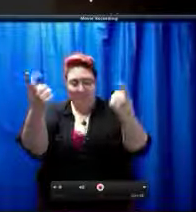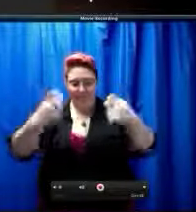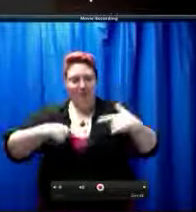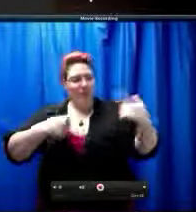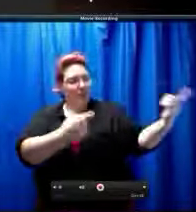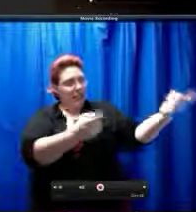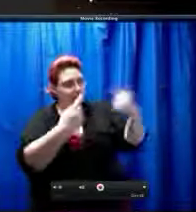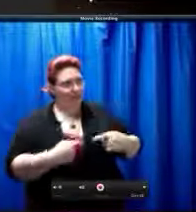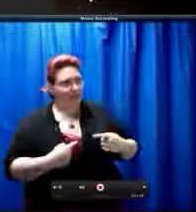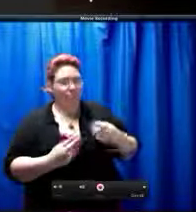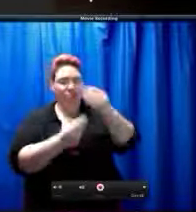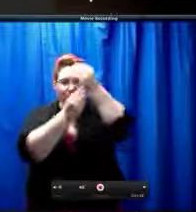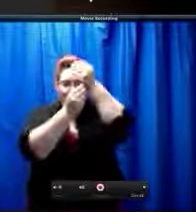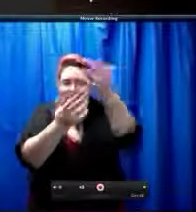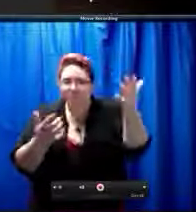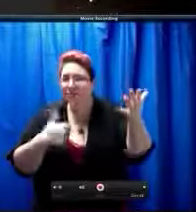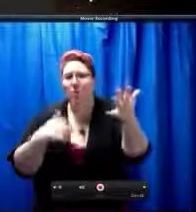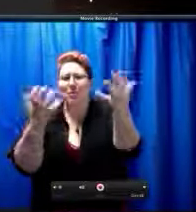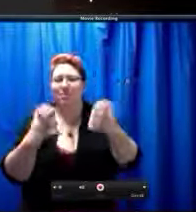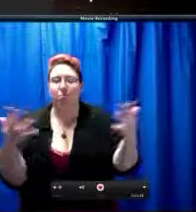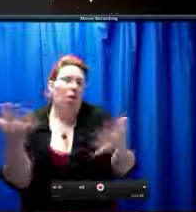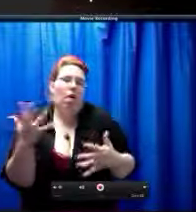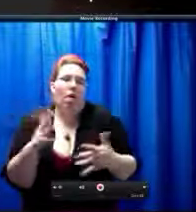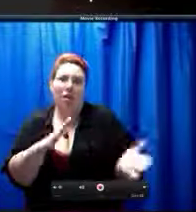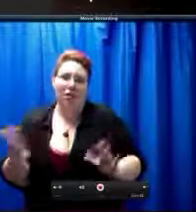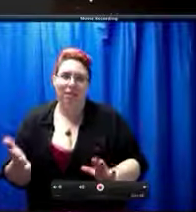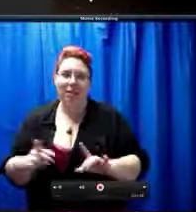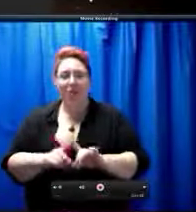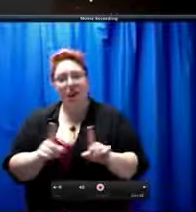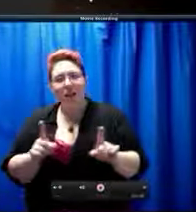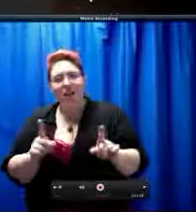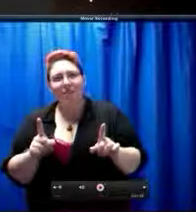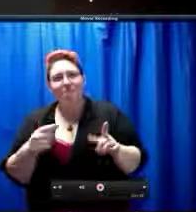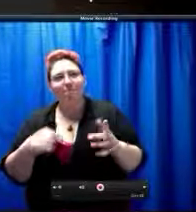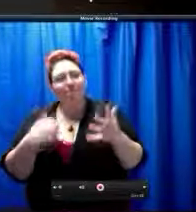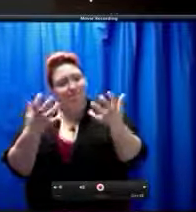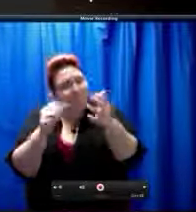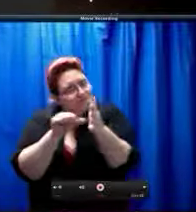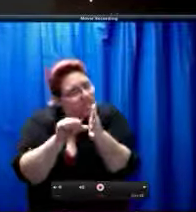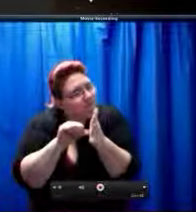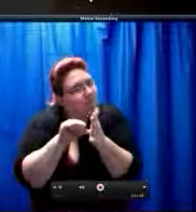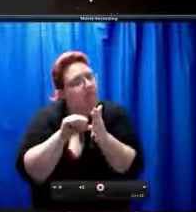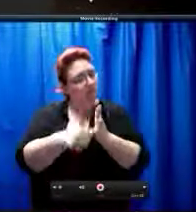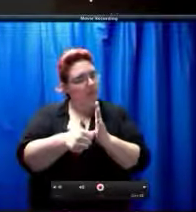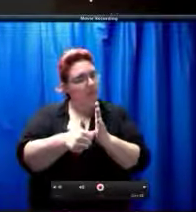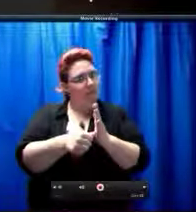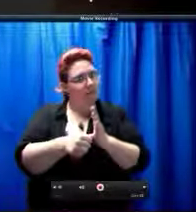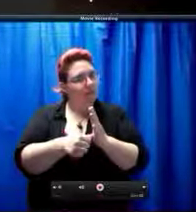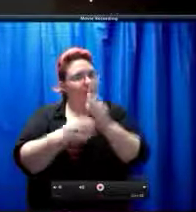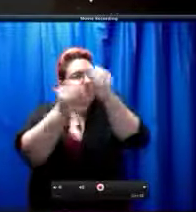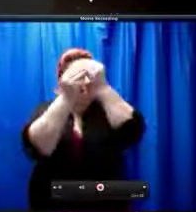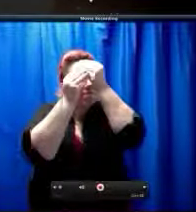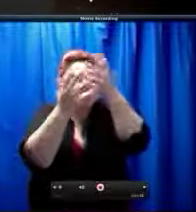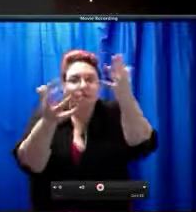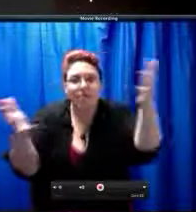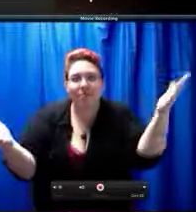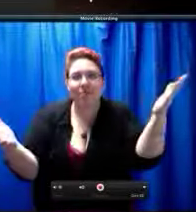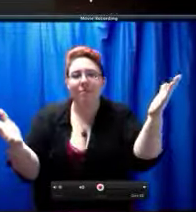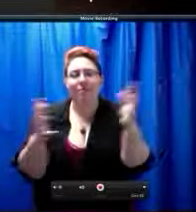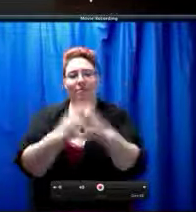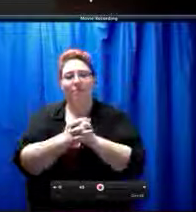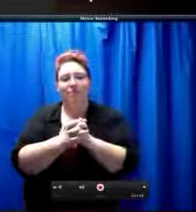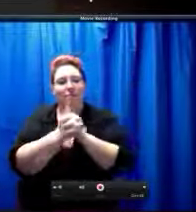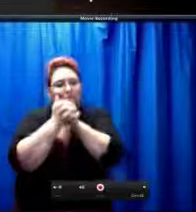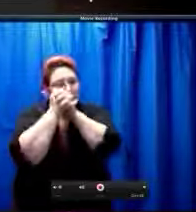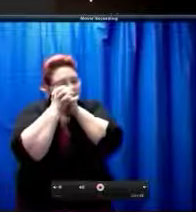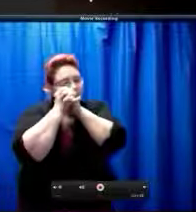information. Not because we want to scare you to death, but we kind of do. But at the same time, it's really just to spread the word because it's important. There also